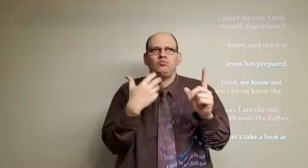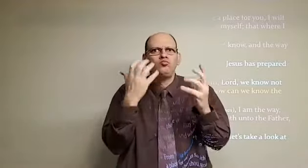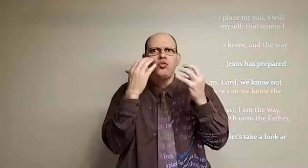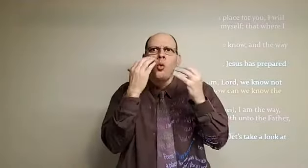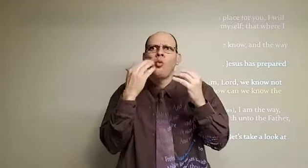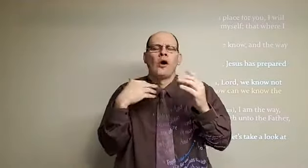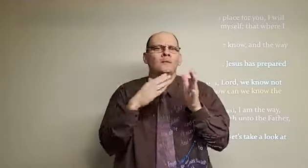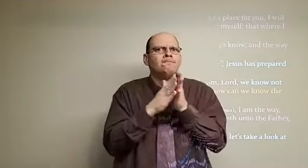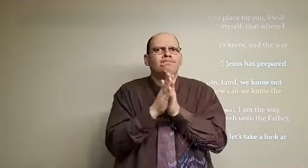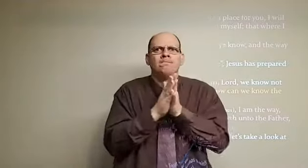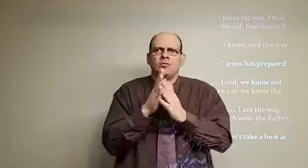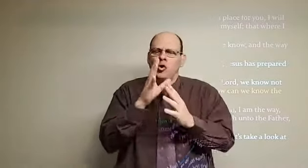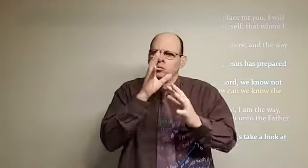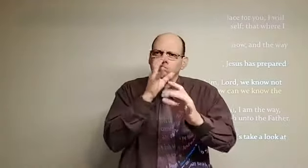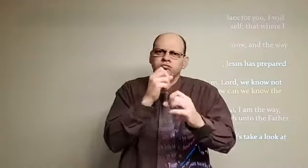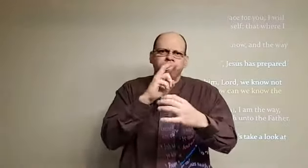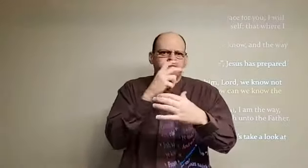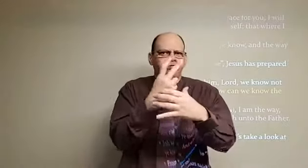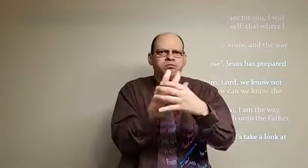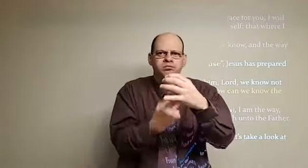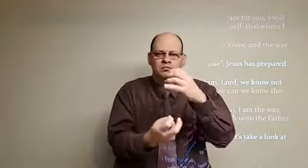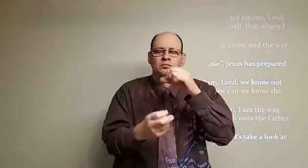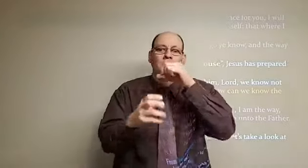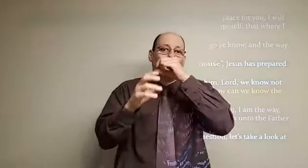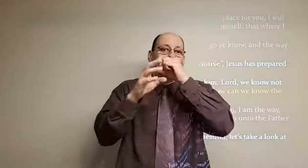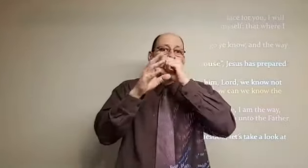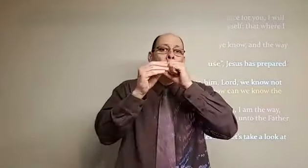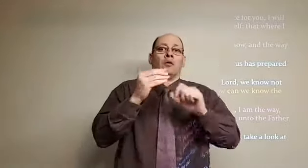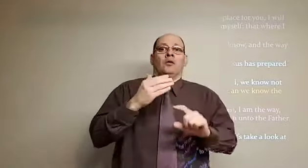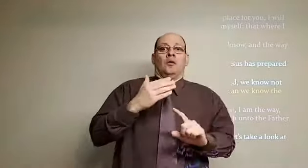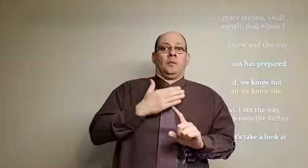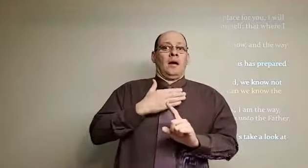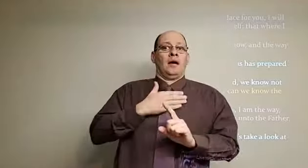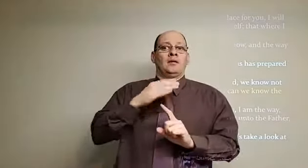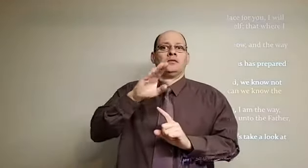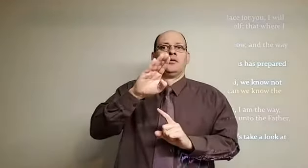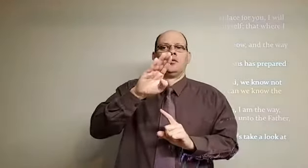could about him I was just very passionate about it I wanted to just dive into the word